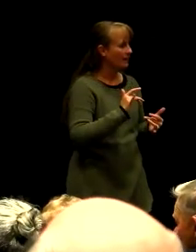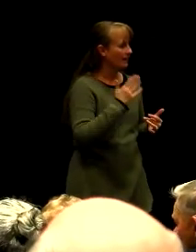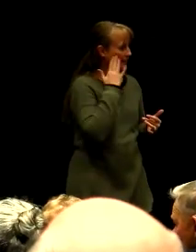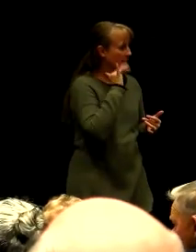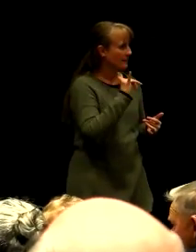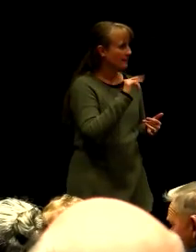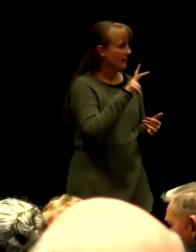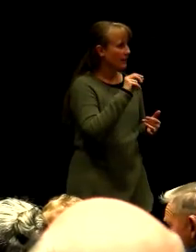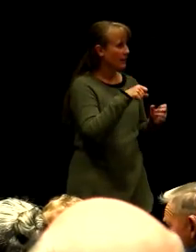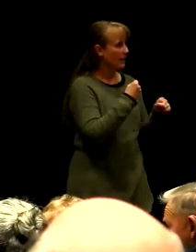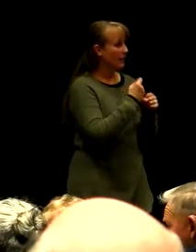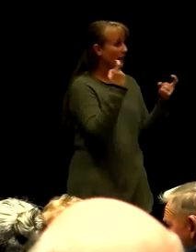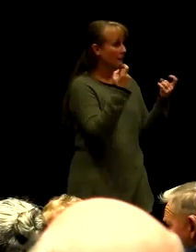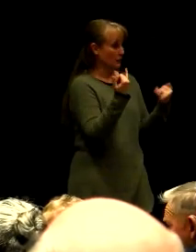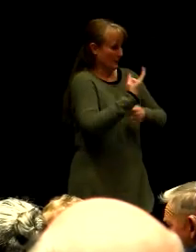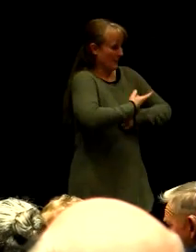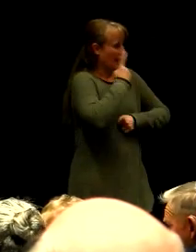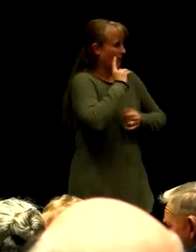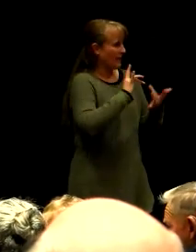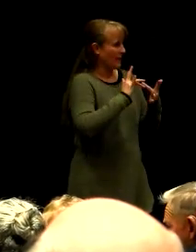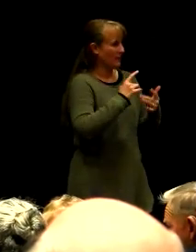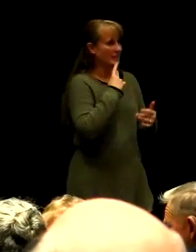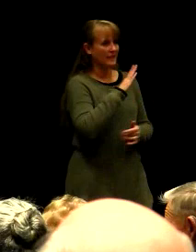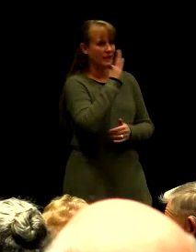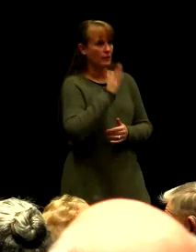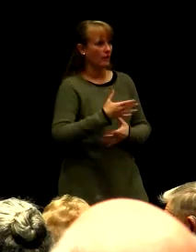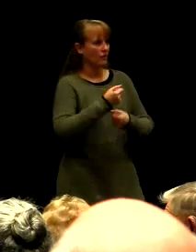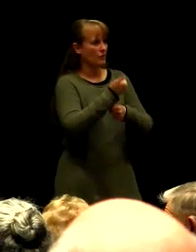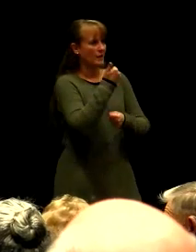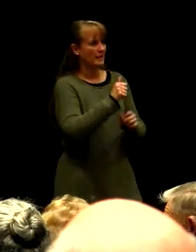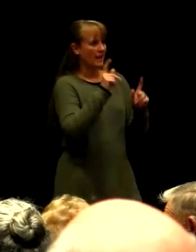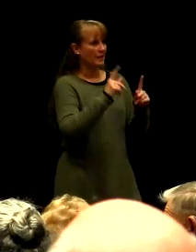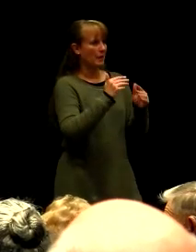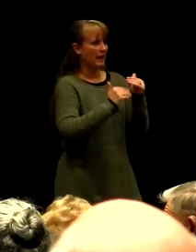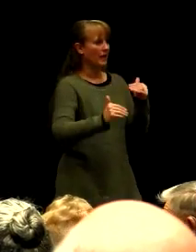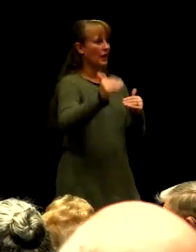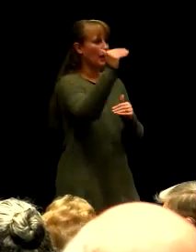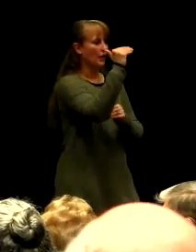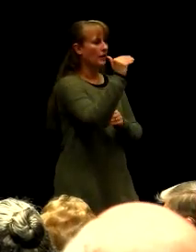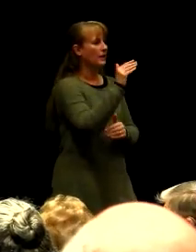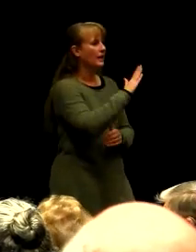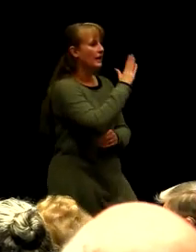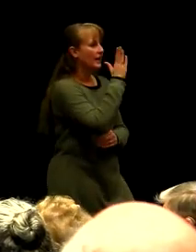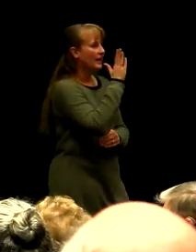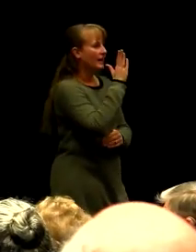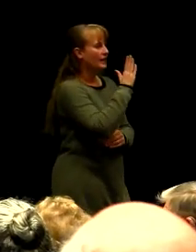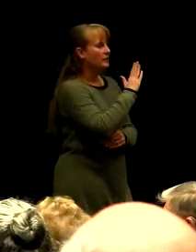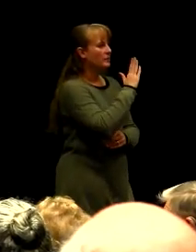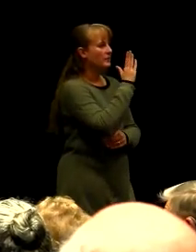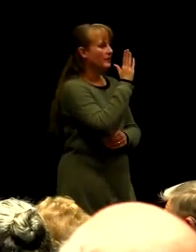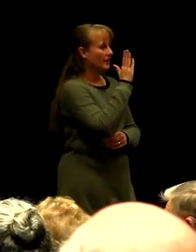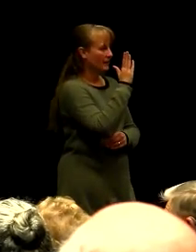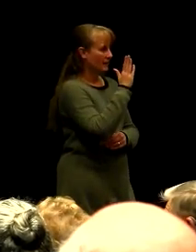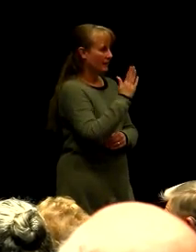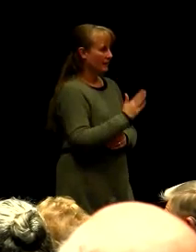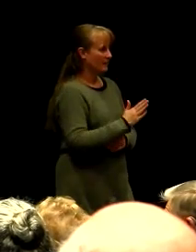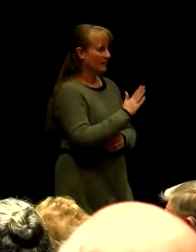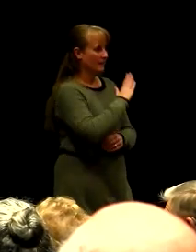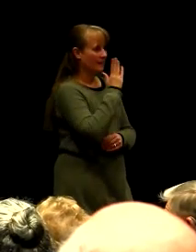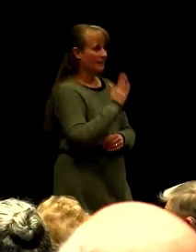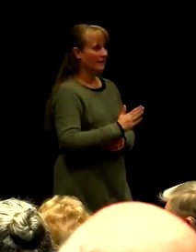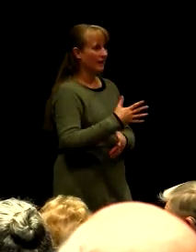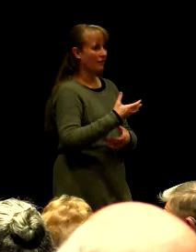on NPR this morning that you should never trust anyone over 30. And there are fears of Google waking up